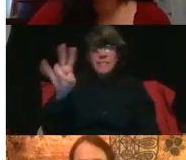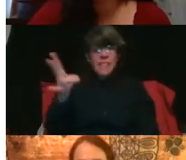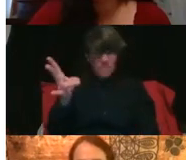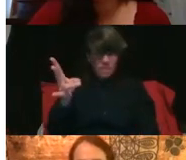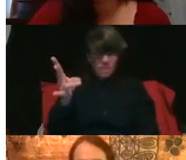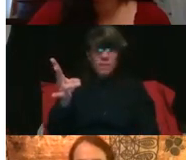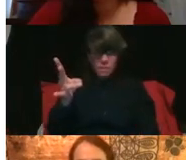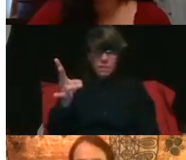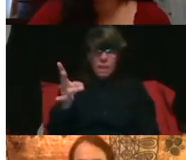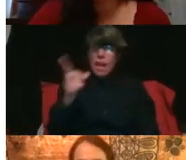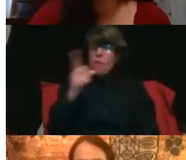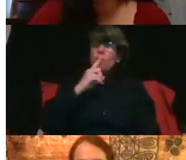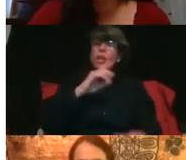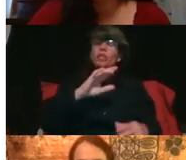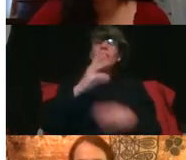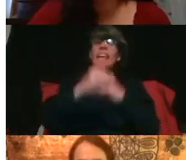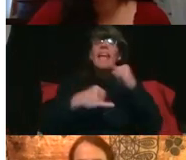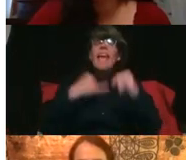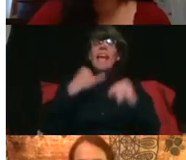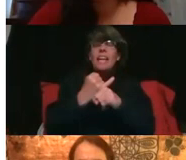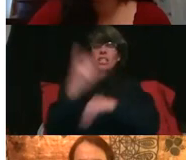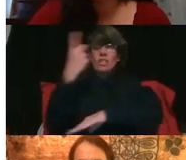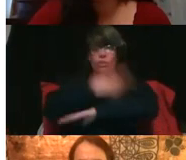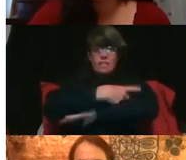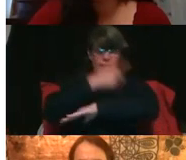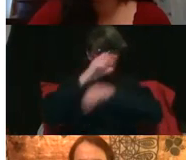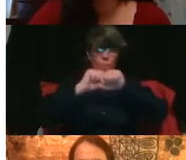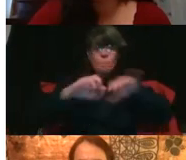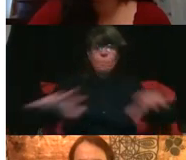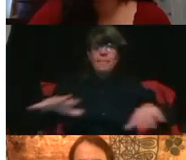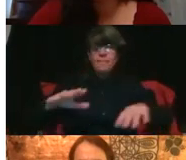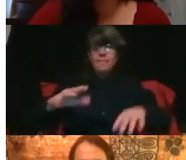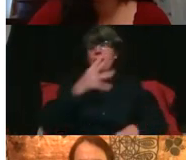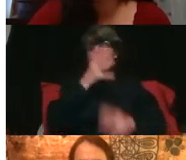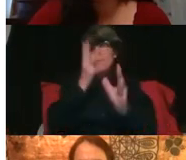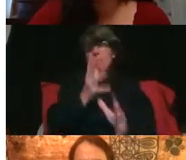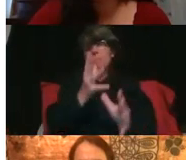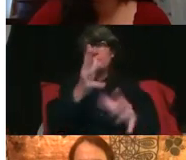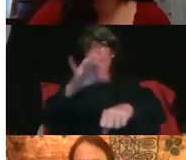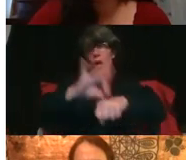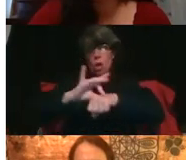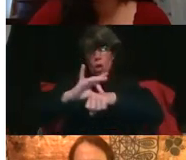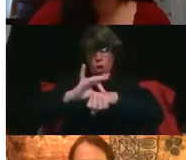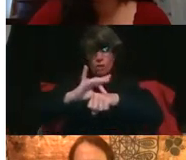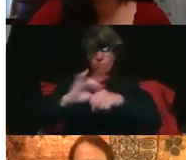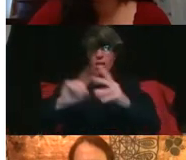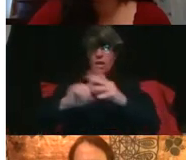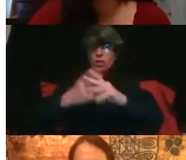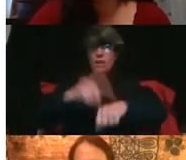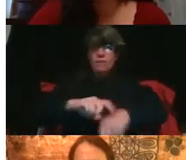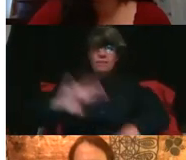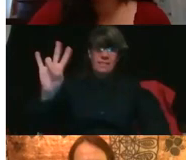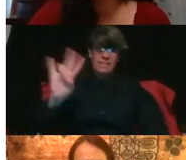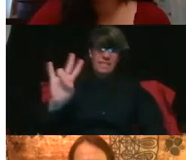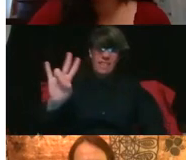there is an International Day of Blessings for Mother Earth. And starting at 7 o'clock